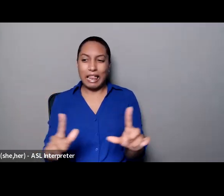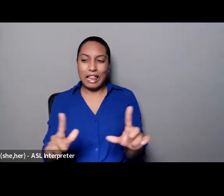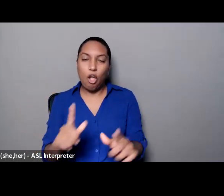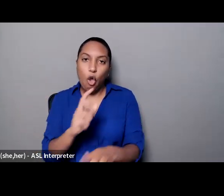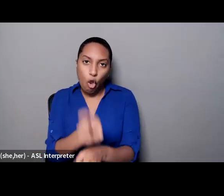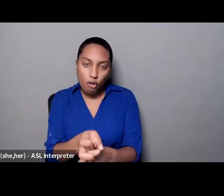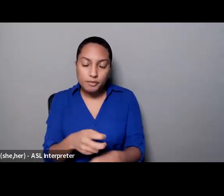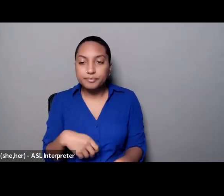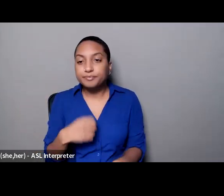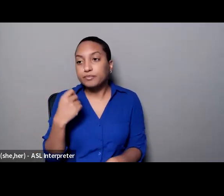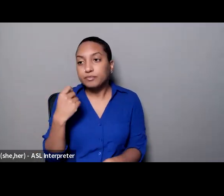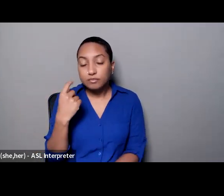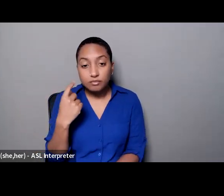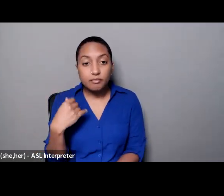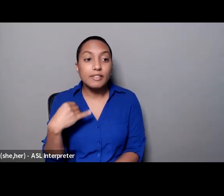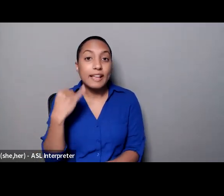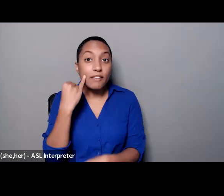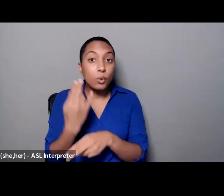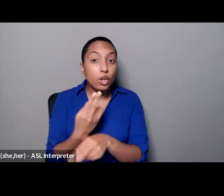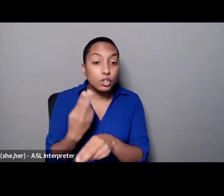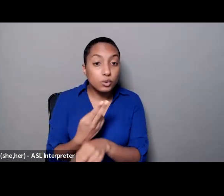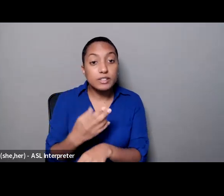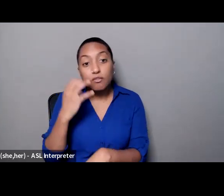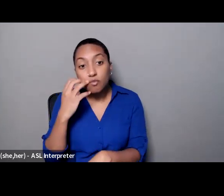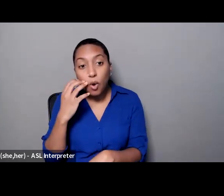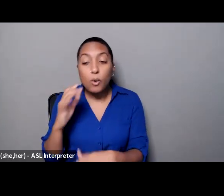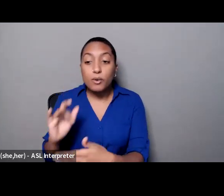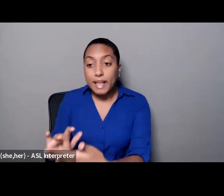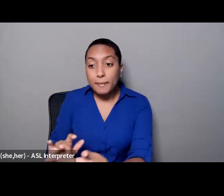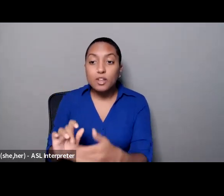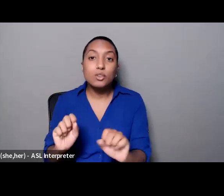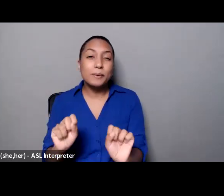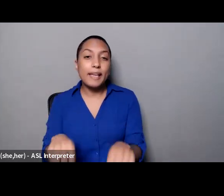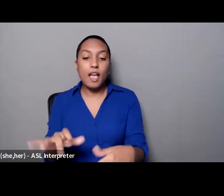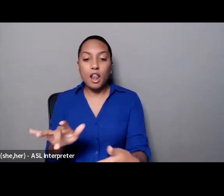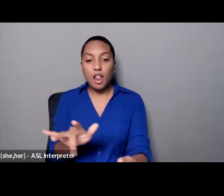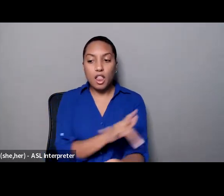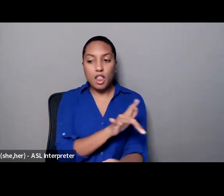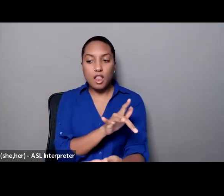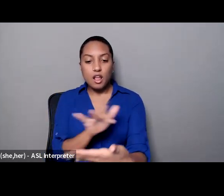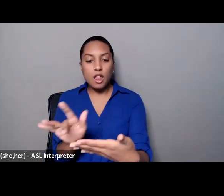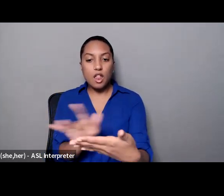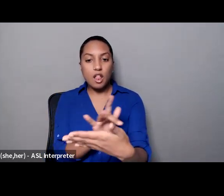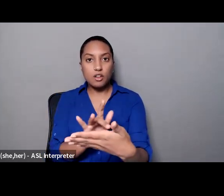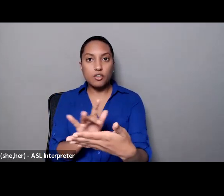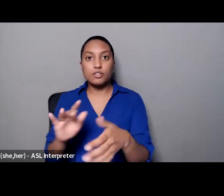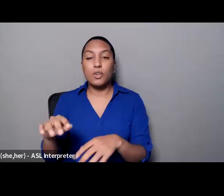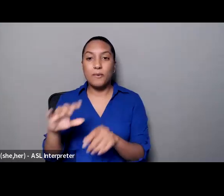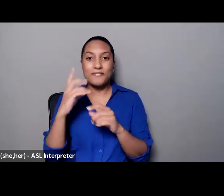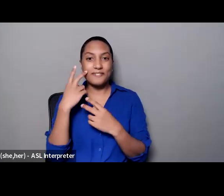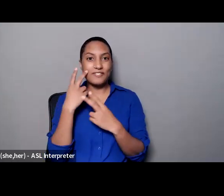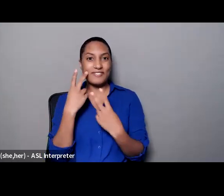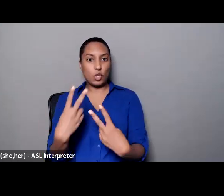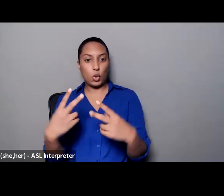these devices allow you to swipe left to change your view. You do not need to be on Zoom video to access the Institute